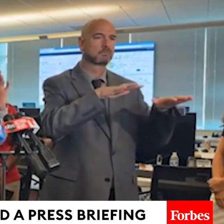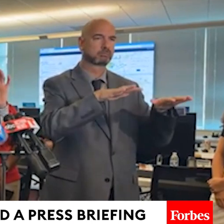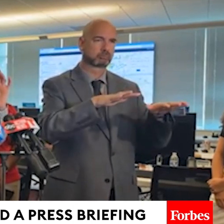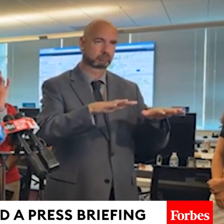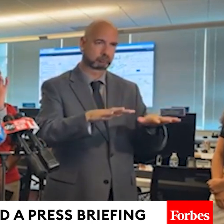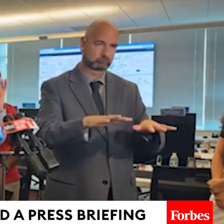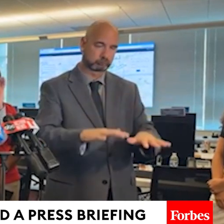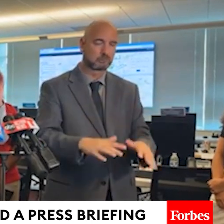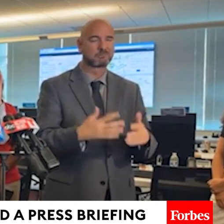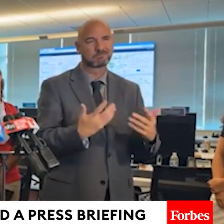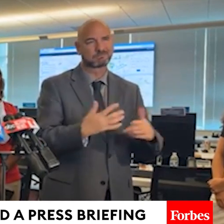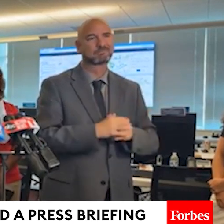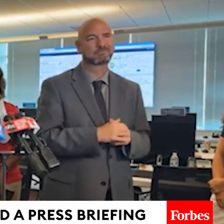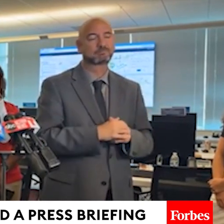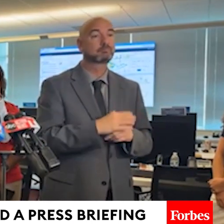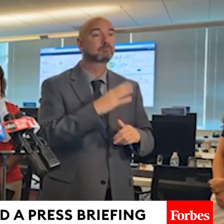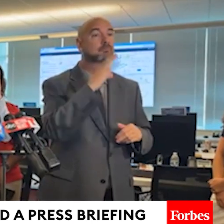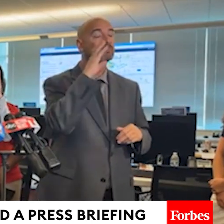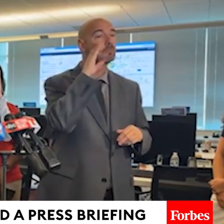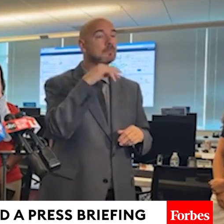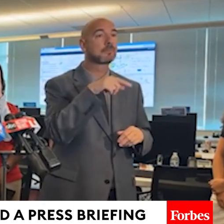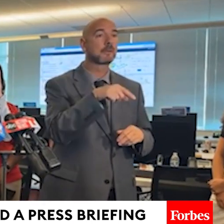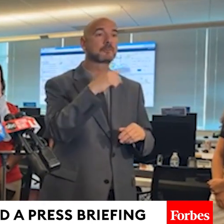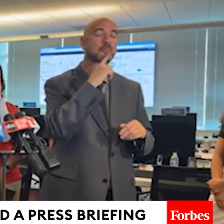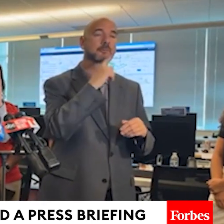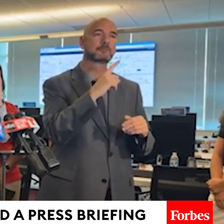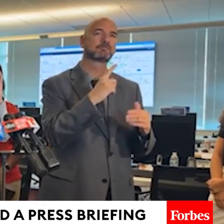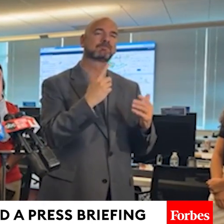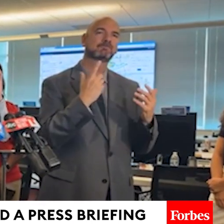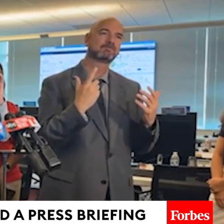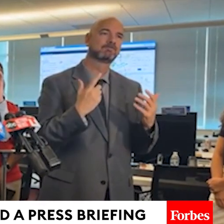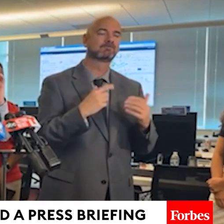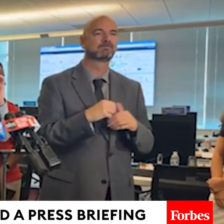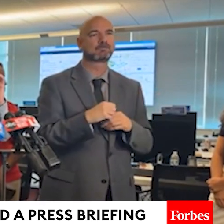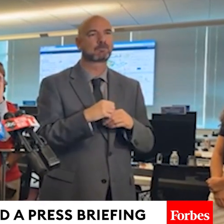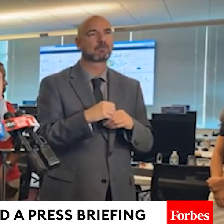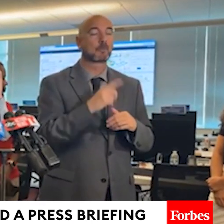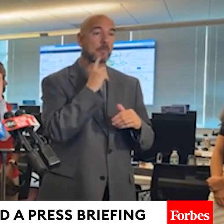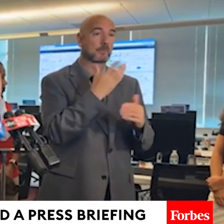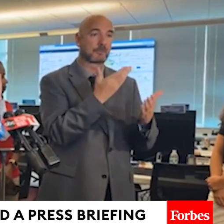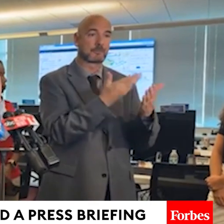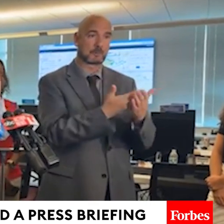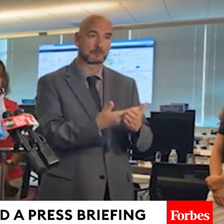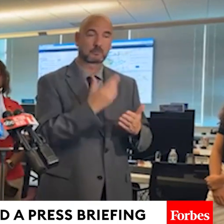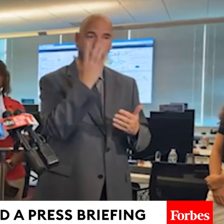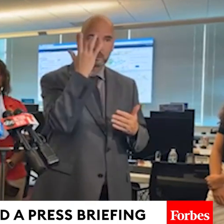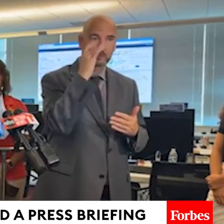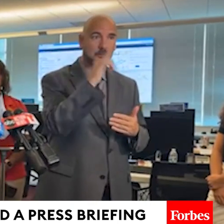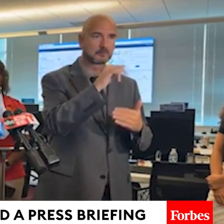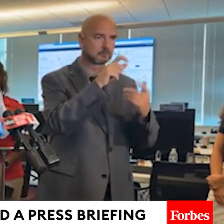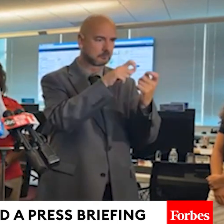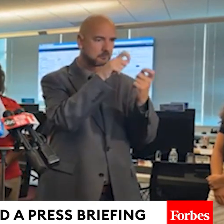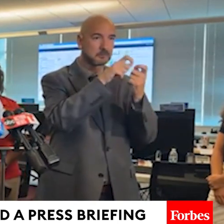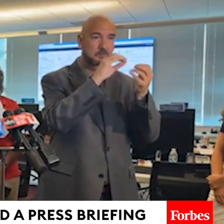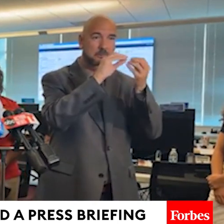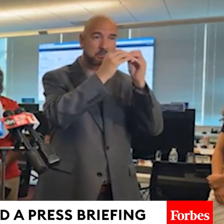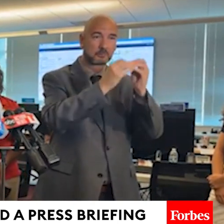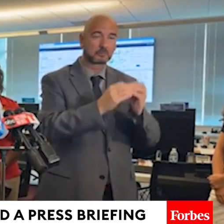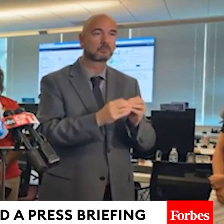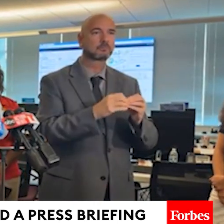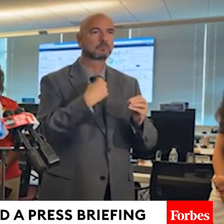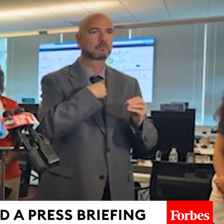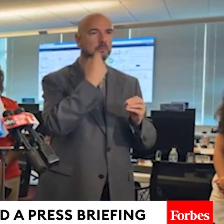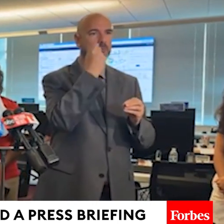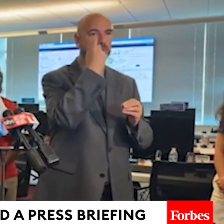don't know if this is a fact to the inch, but my understanding is that the city of